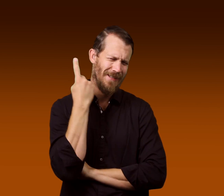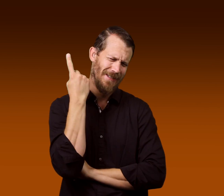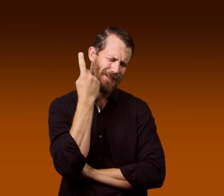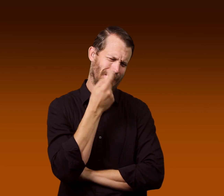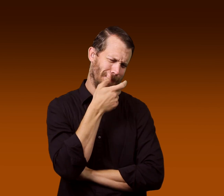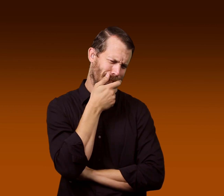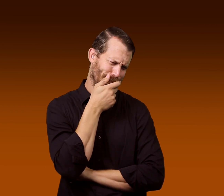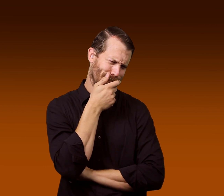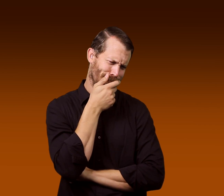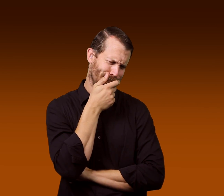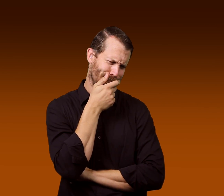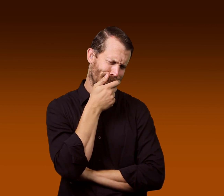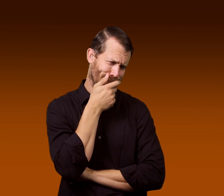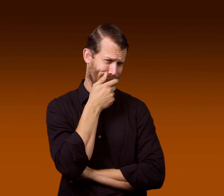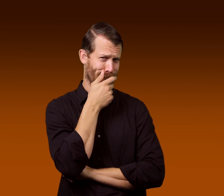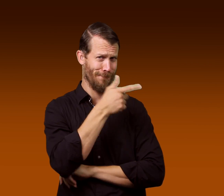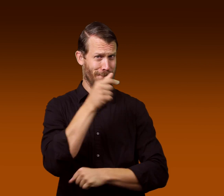if it could learn